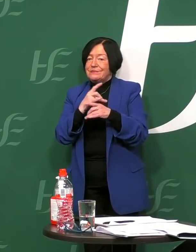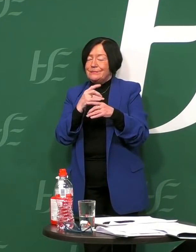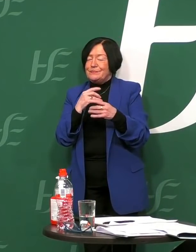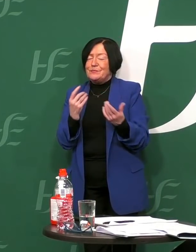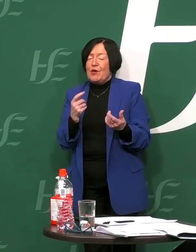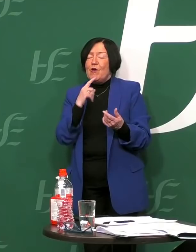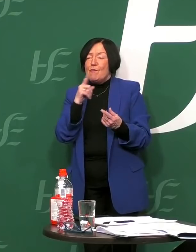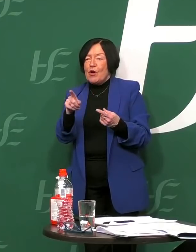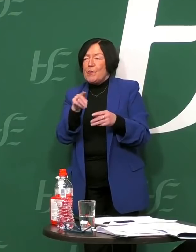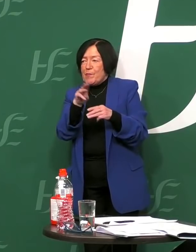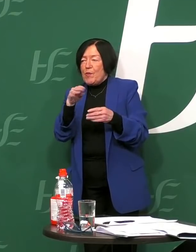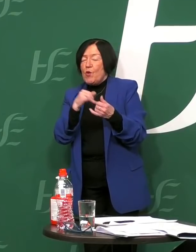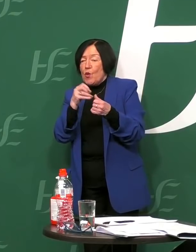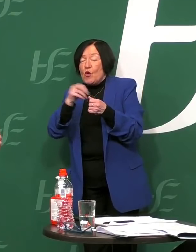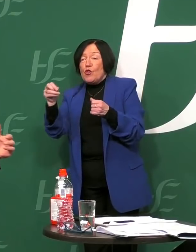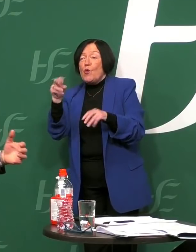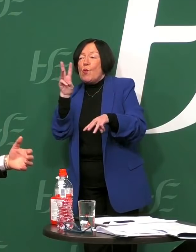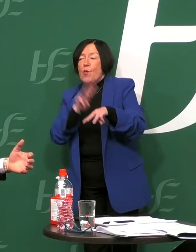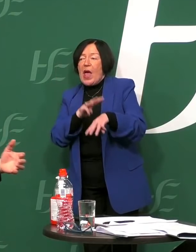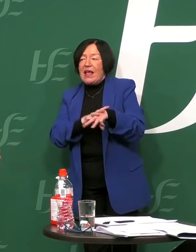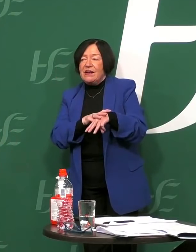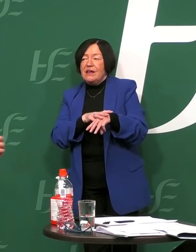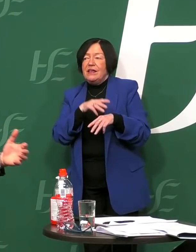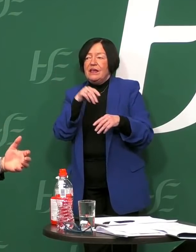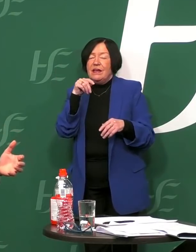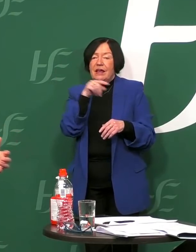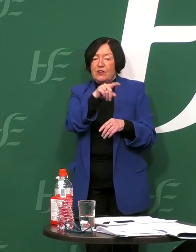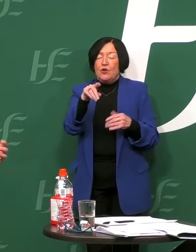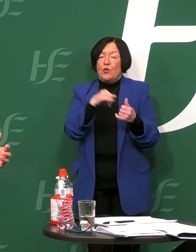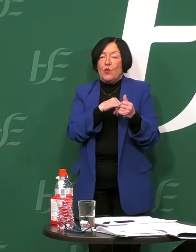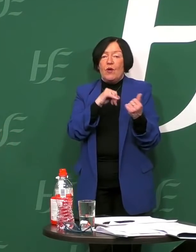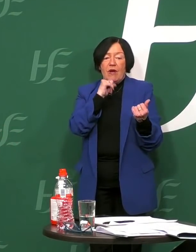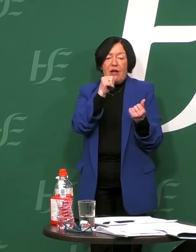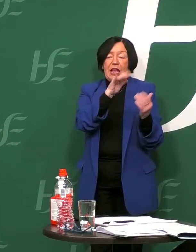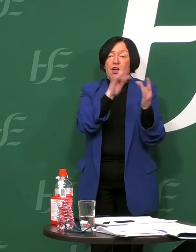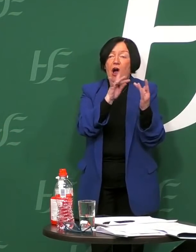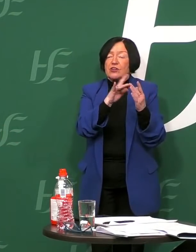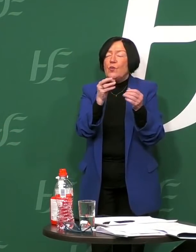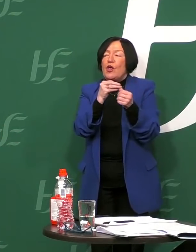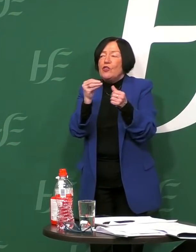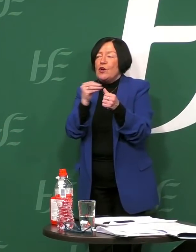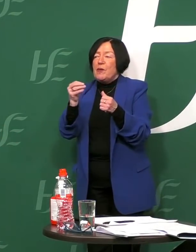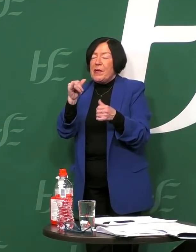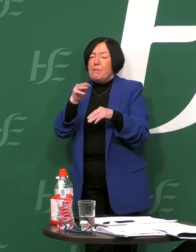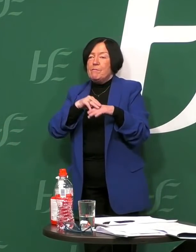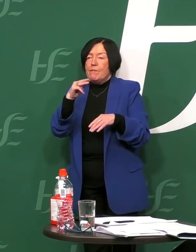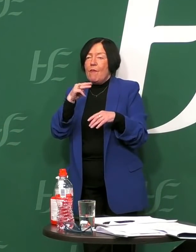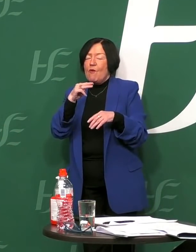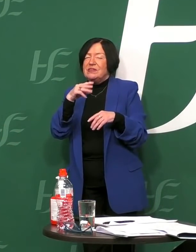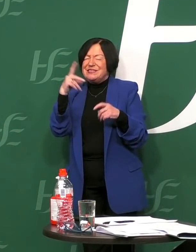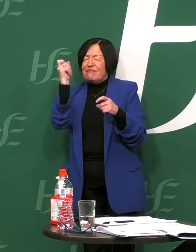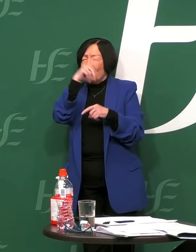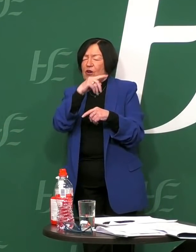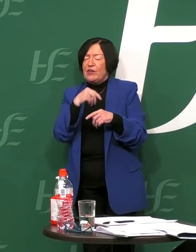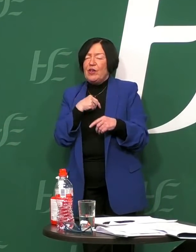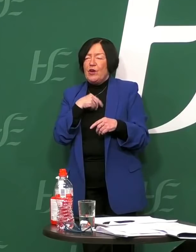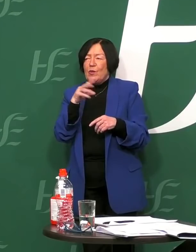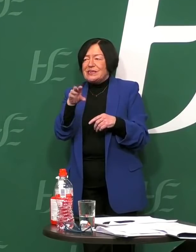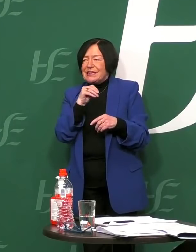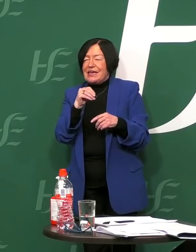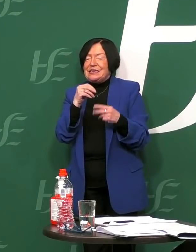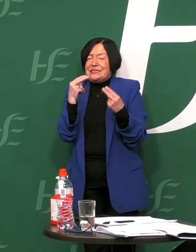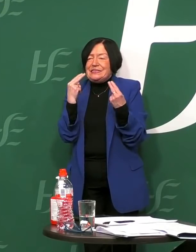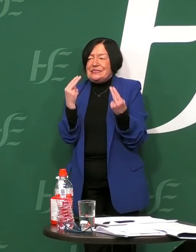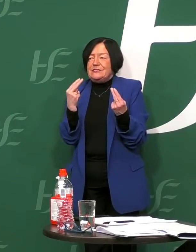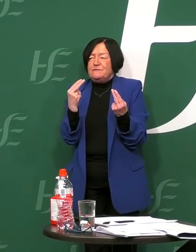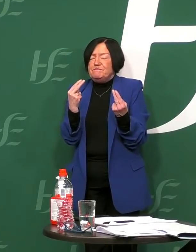to individuals who are otherwise well, who are live with or in contact with others who are perhaps more compromised. So it's going to take. We need